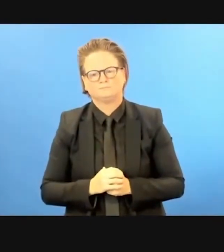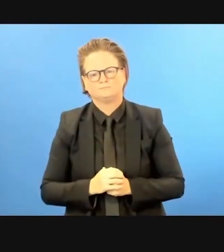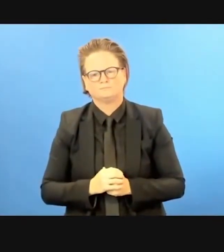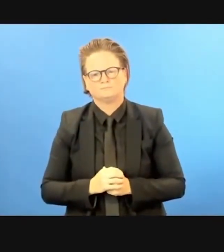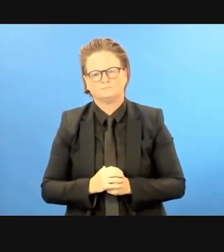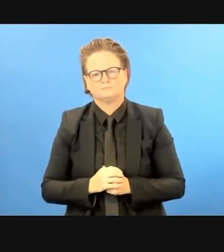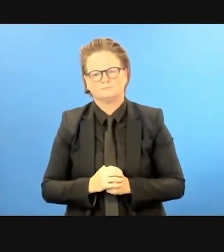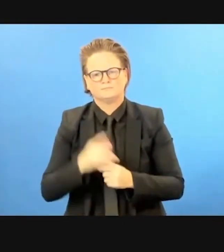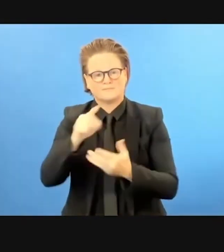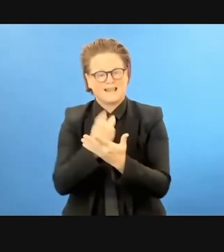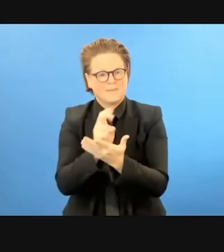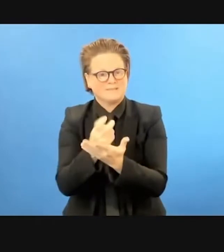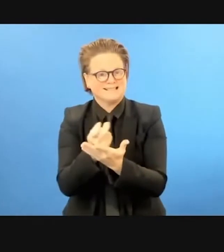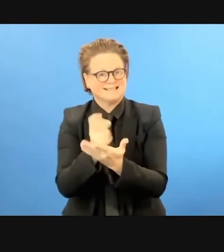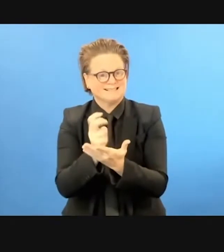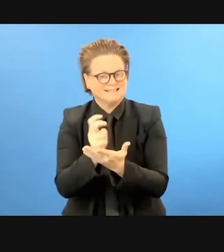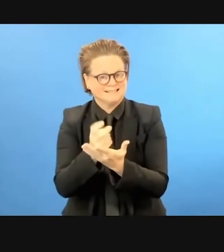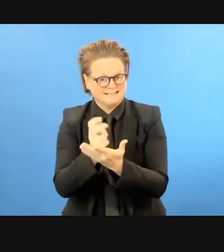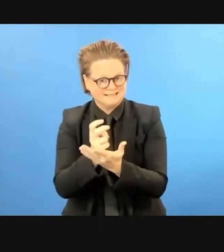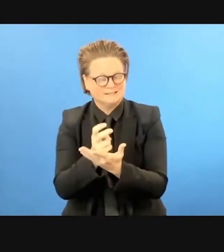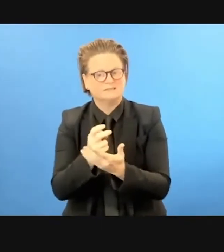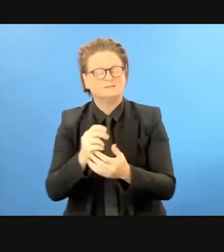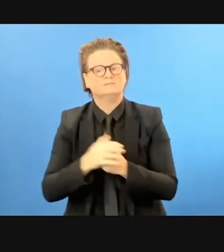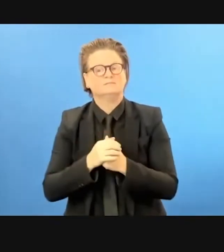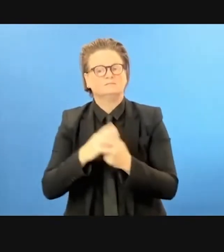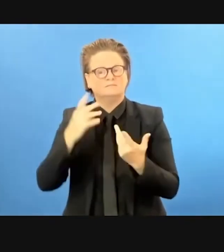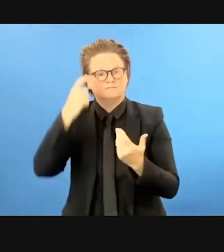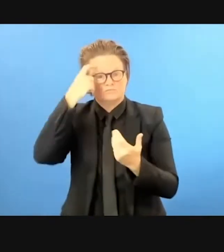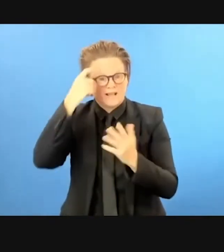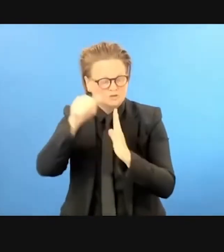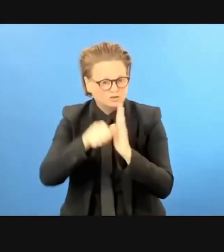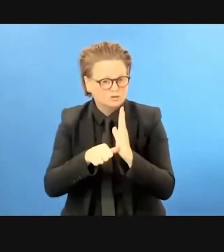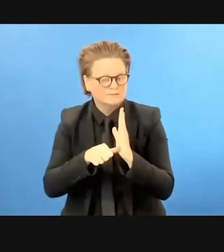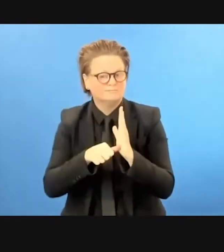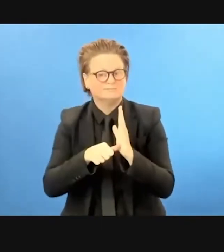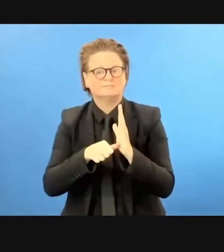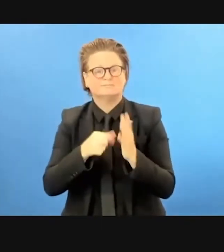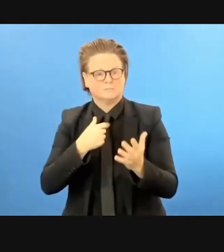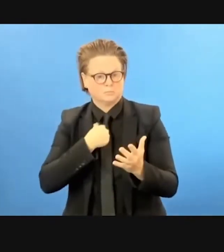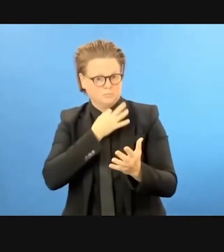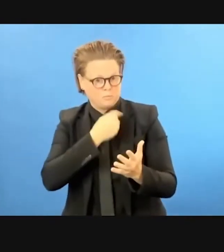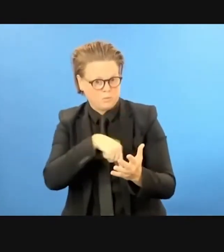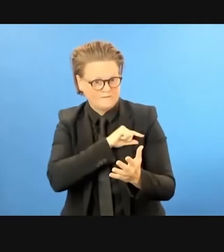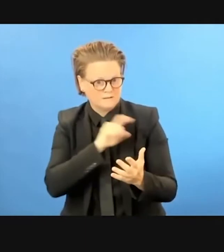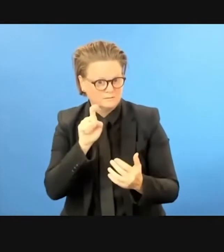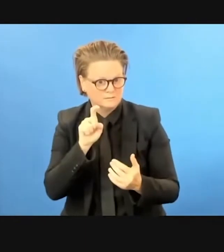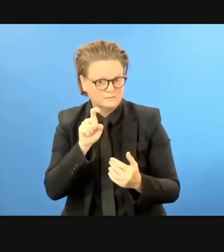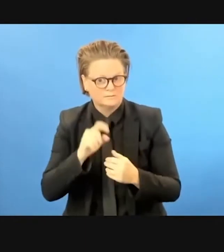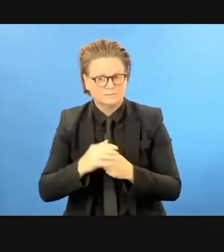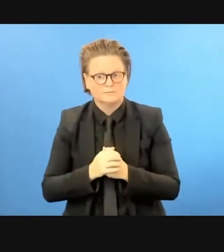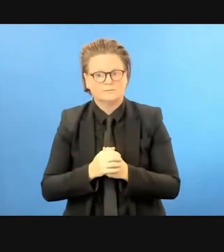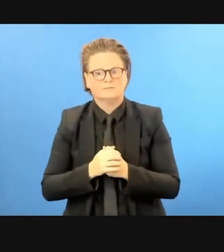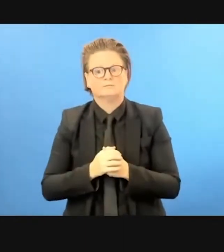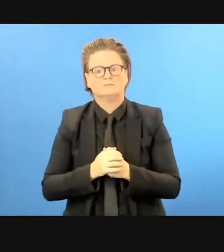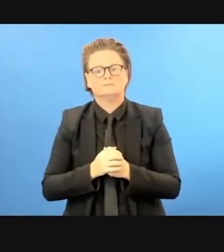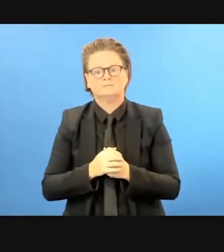brain surgeries qualify for the vaccine? If the epilepsy or brain surgery has led to disability,